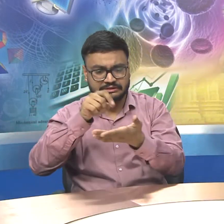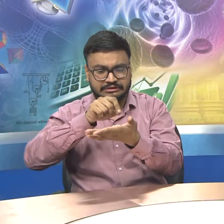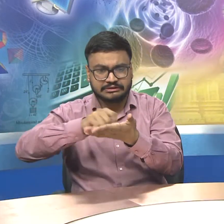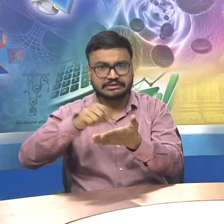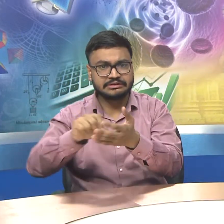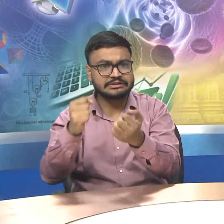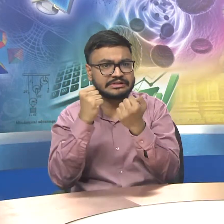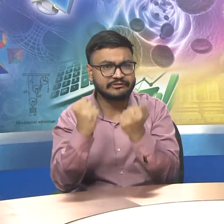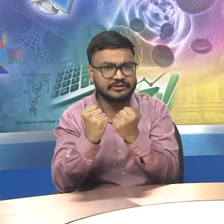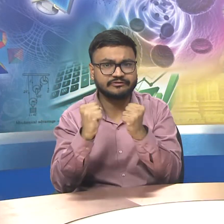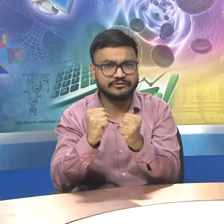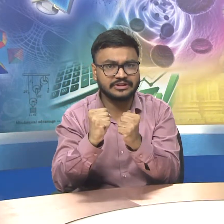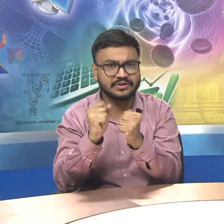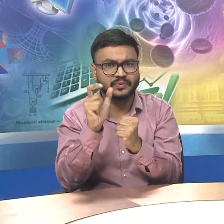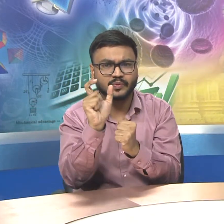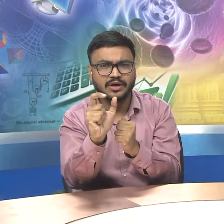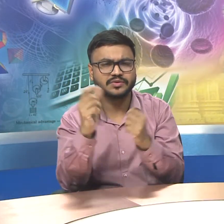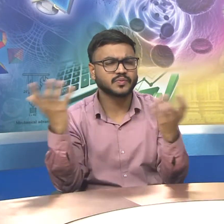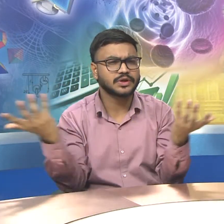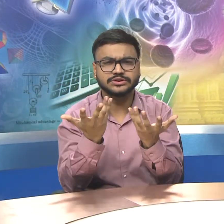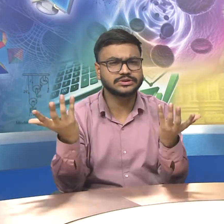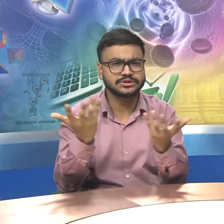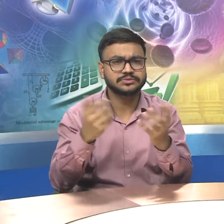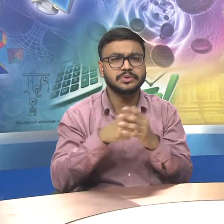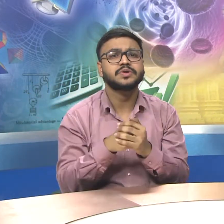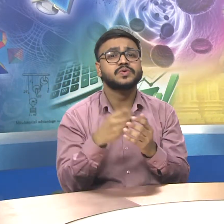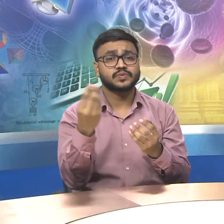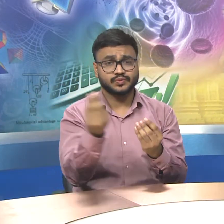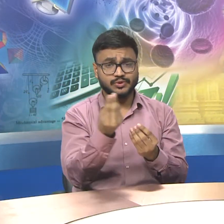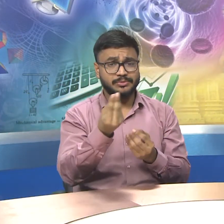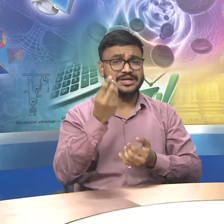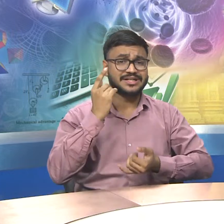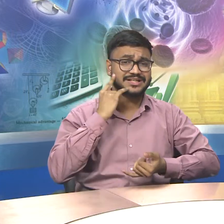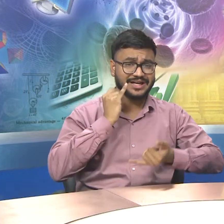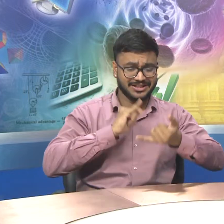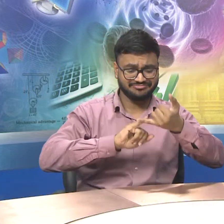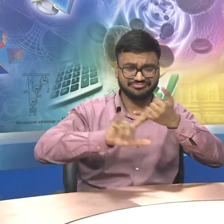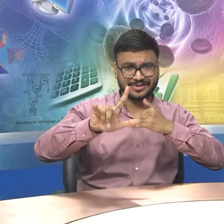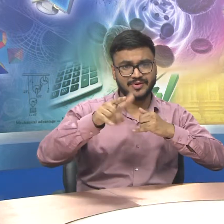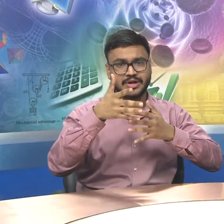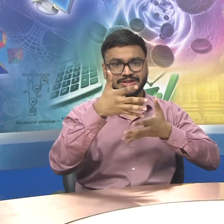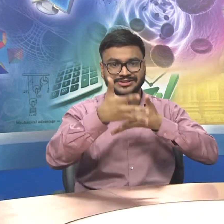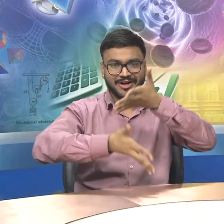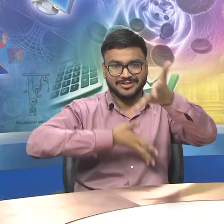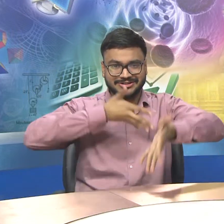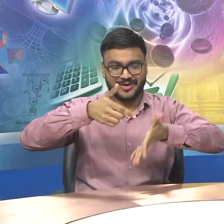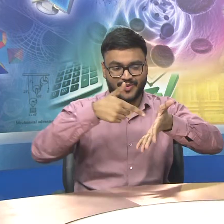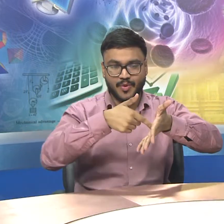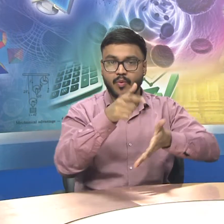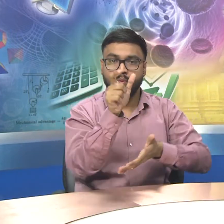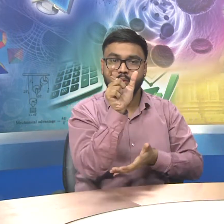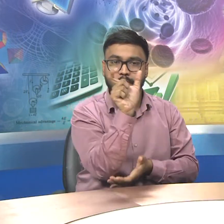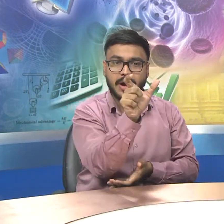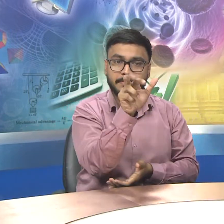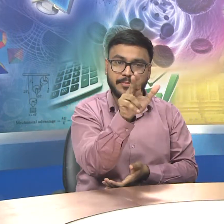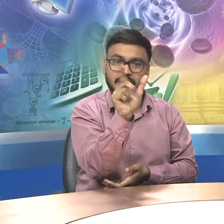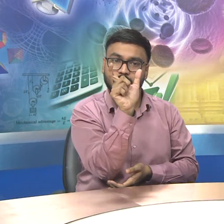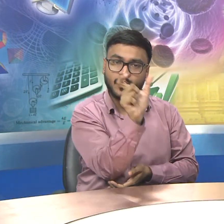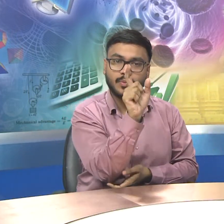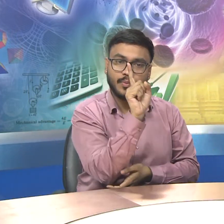word. Some ISL signs have complicated meanings and cannot be translated